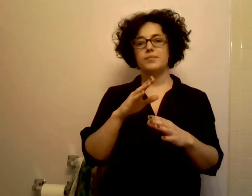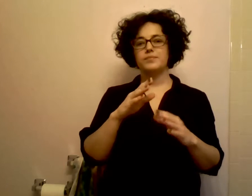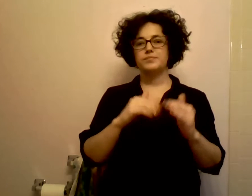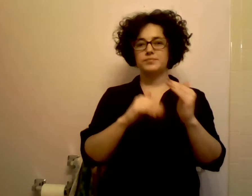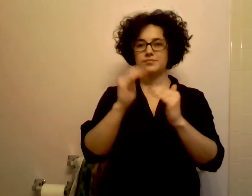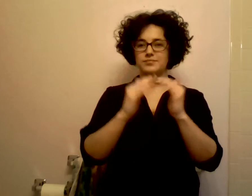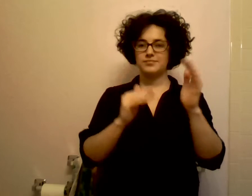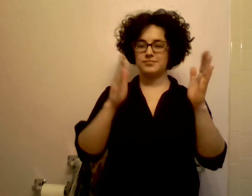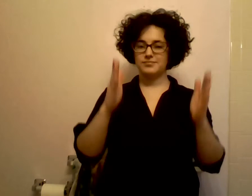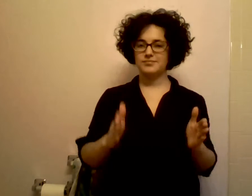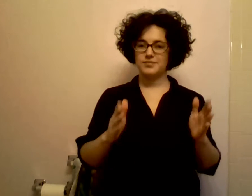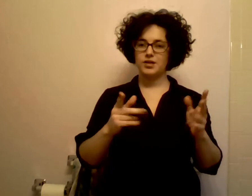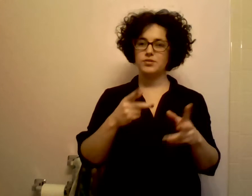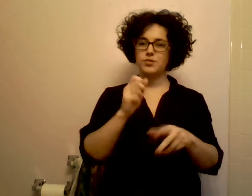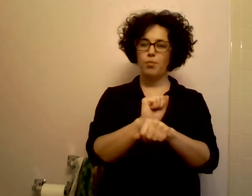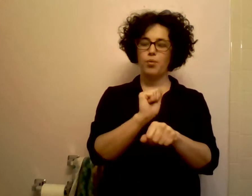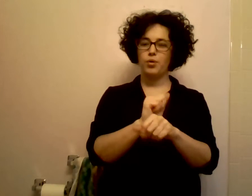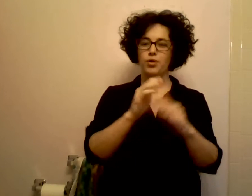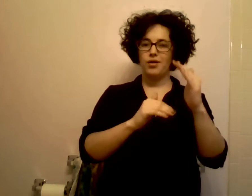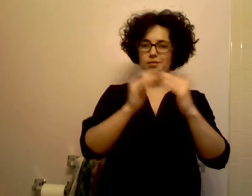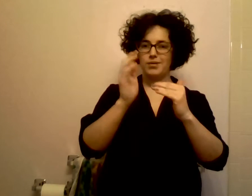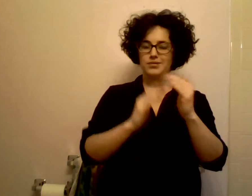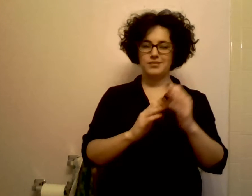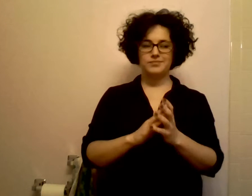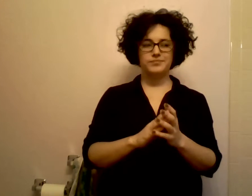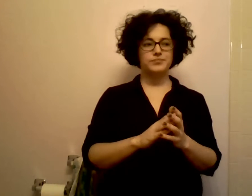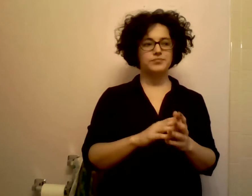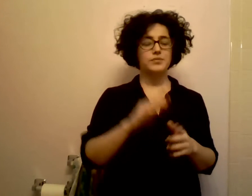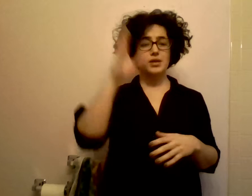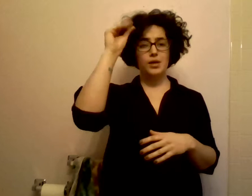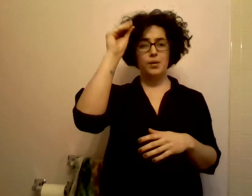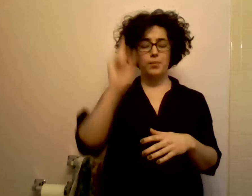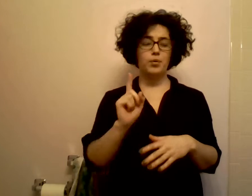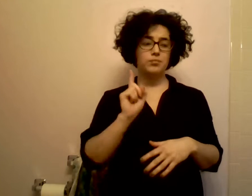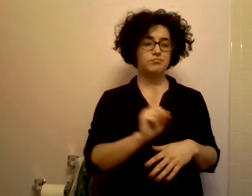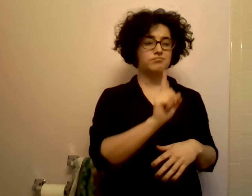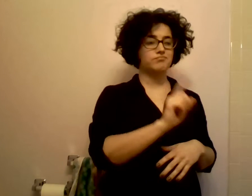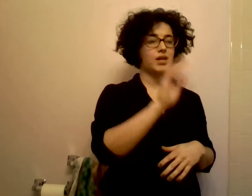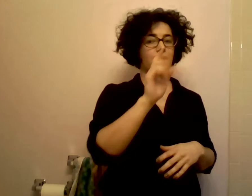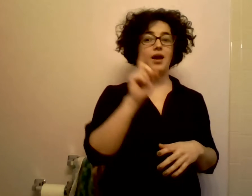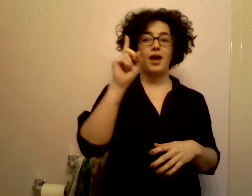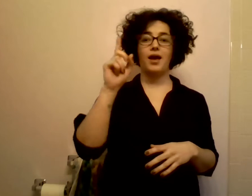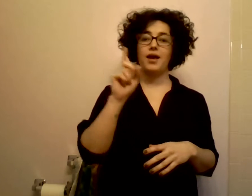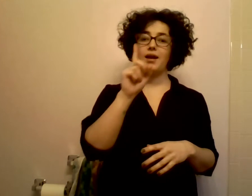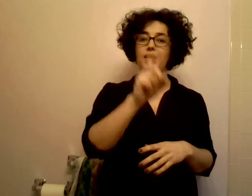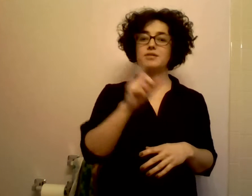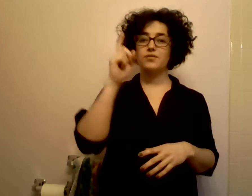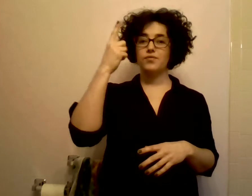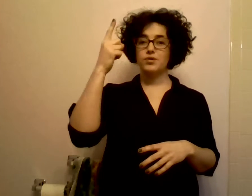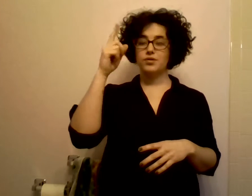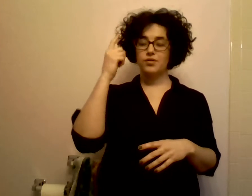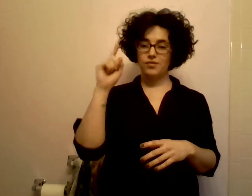happened by and asked the first brick mason, "What are you doing?" Without even looking up, he responded, "I'm